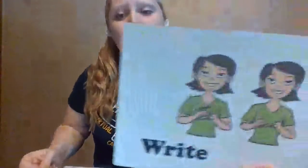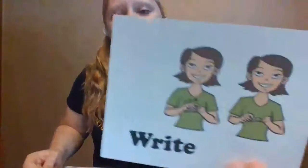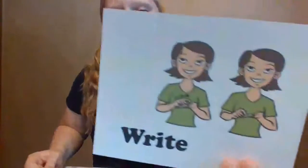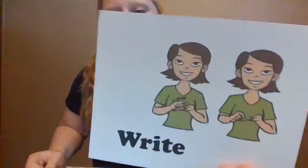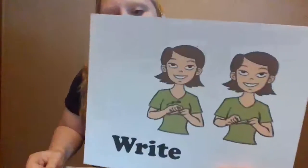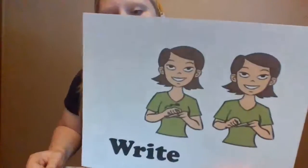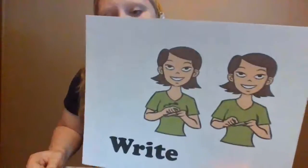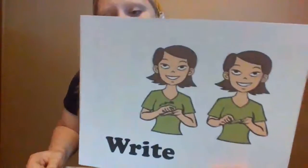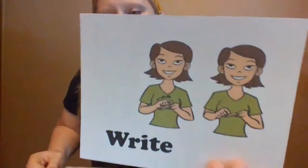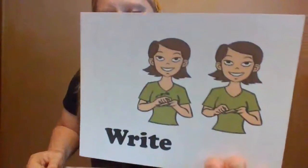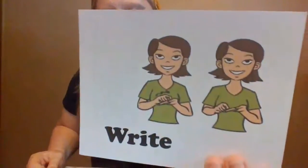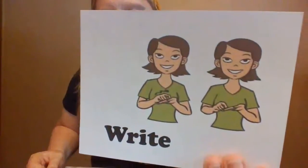Perfect.